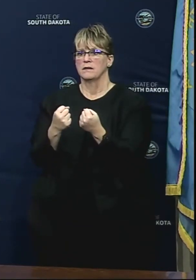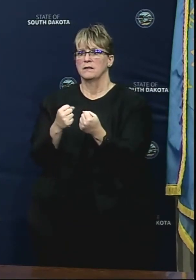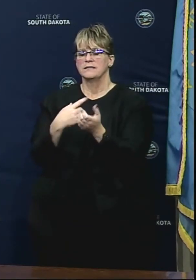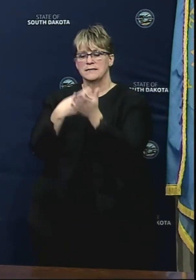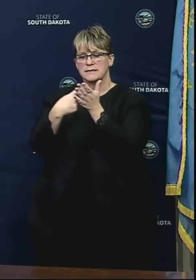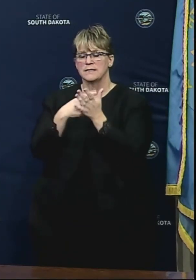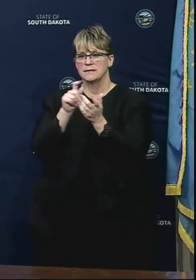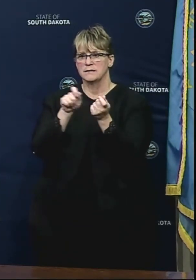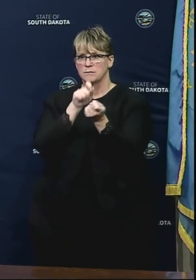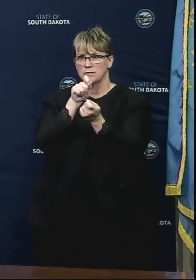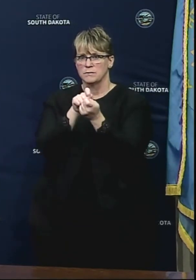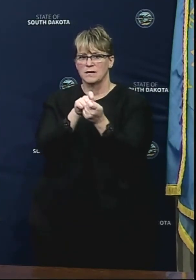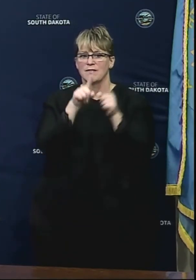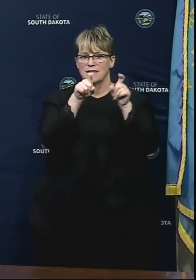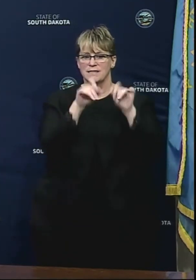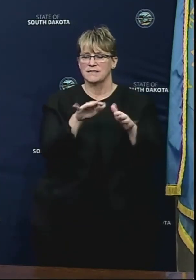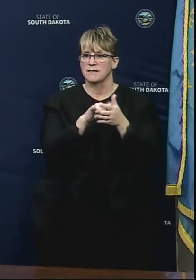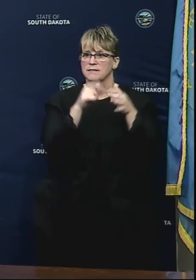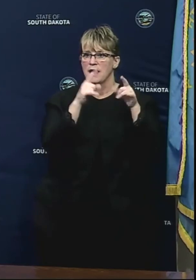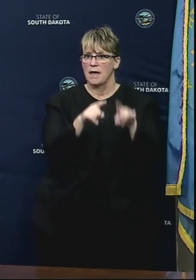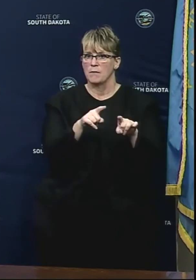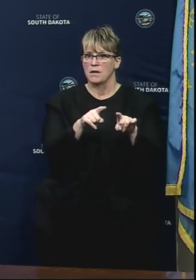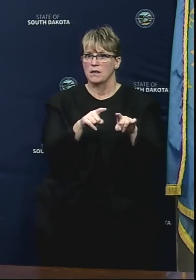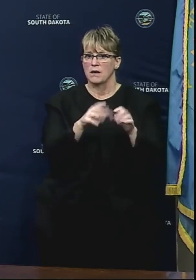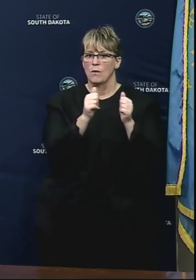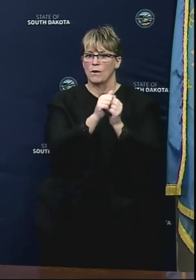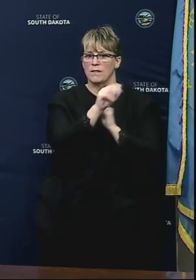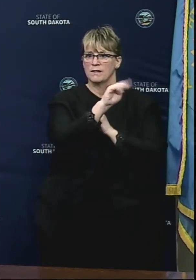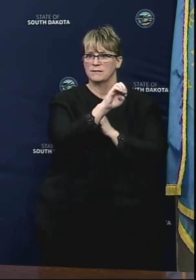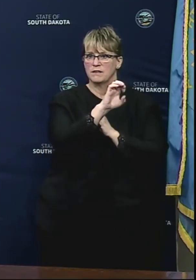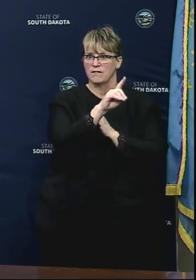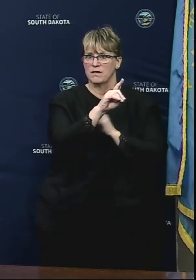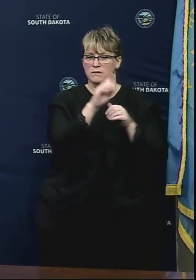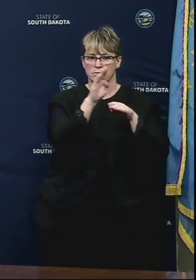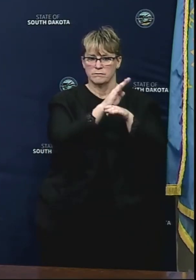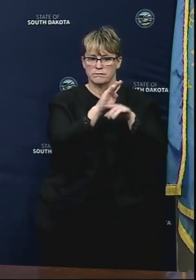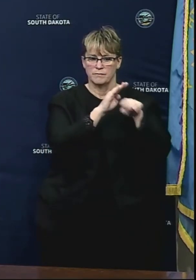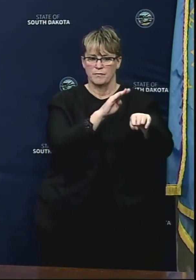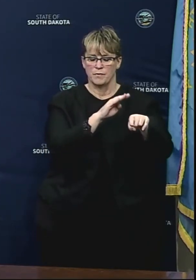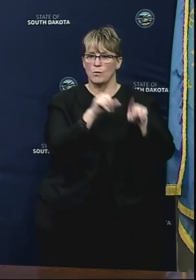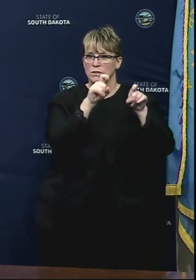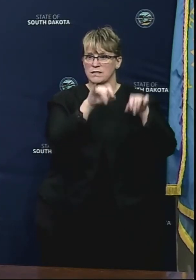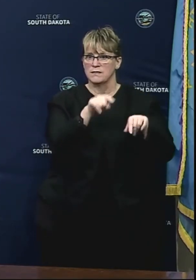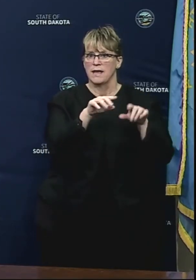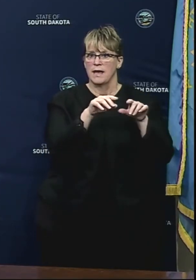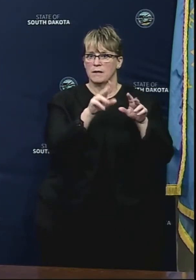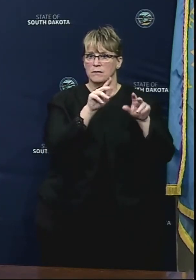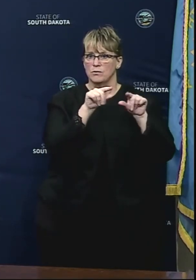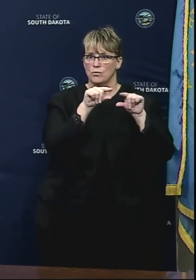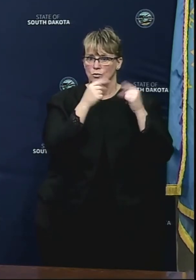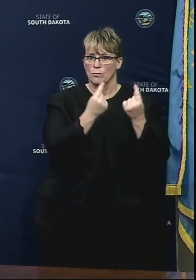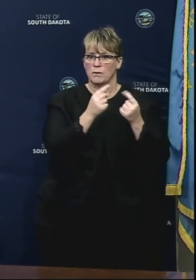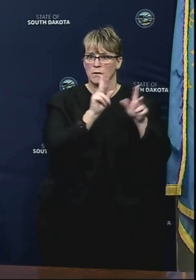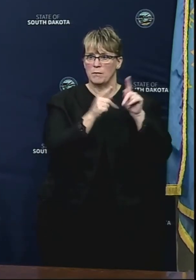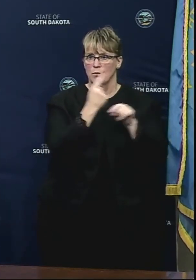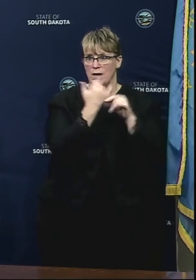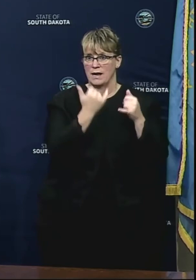specifically to the testing that we're doing as it relates to Smithfield employees, because we are testing that population at a higher rate right